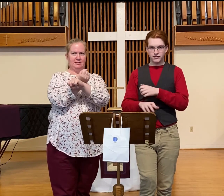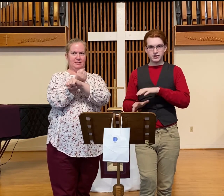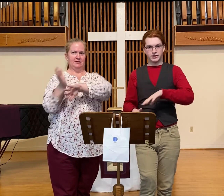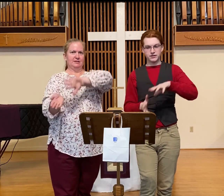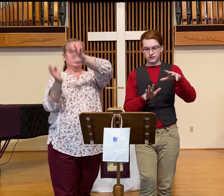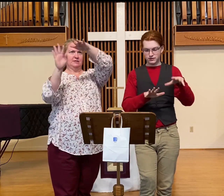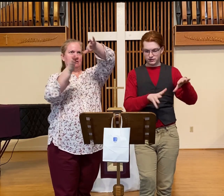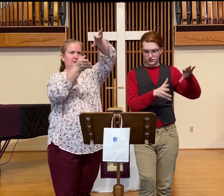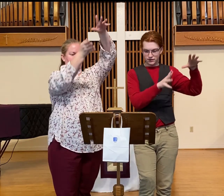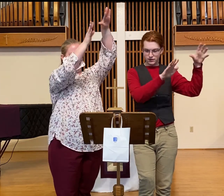mountains